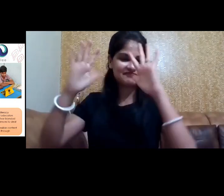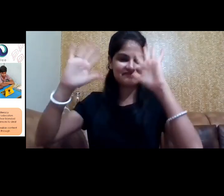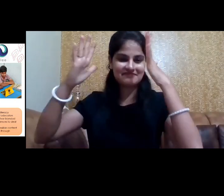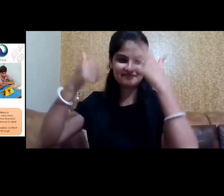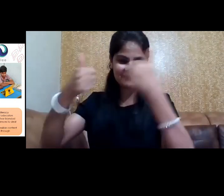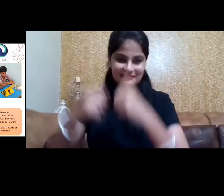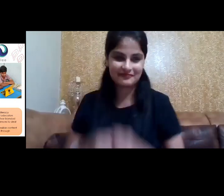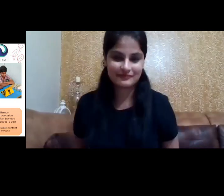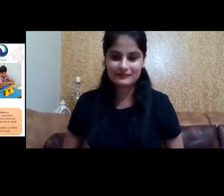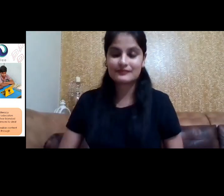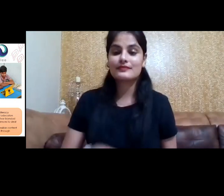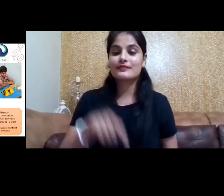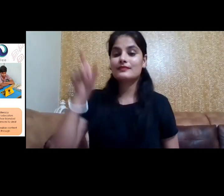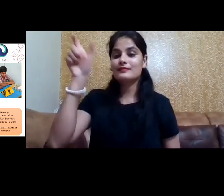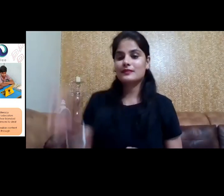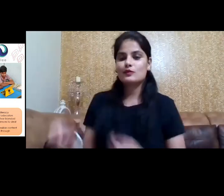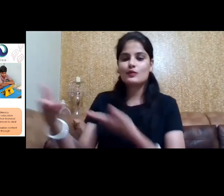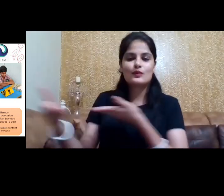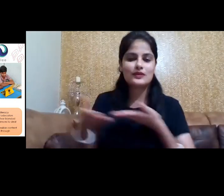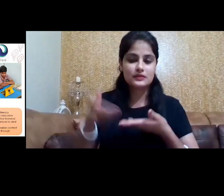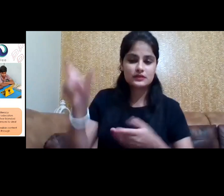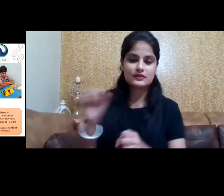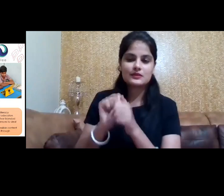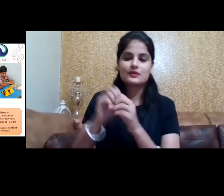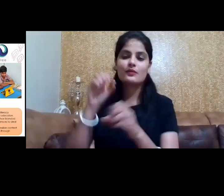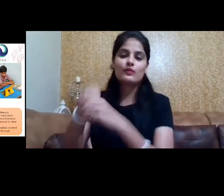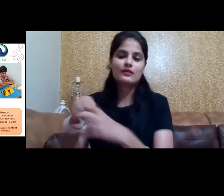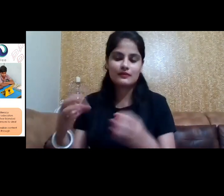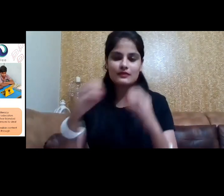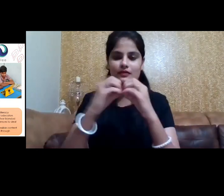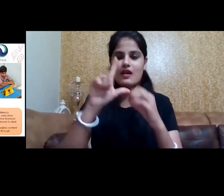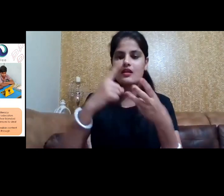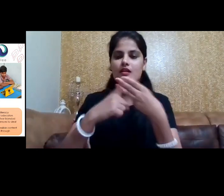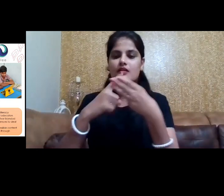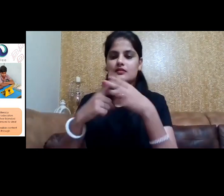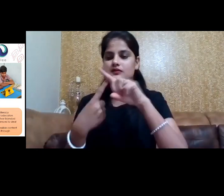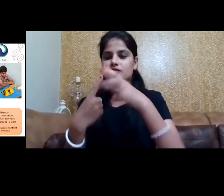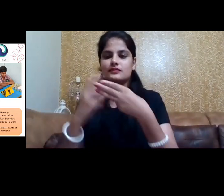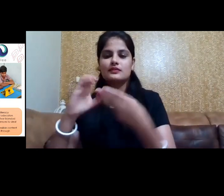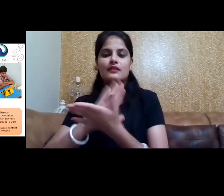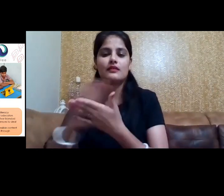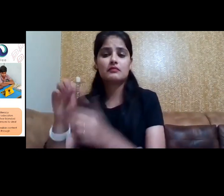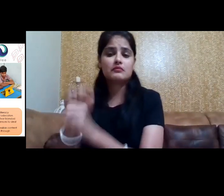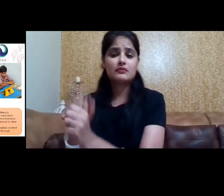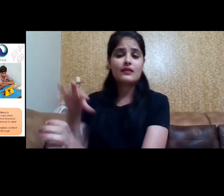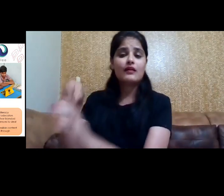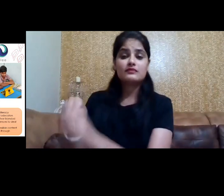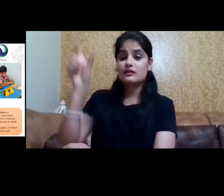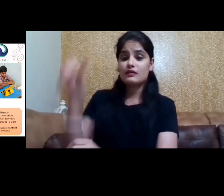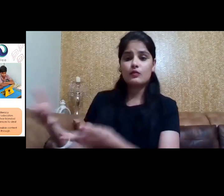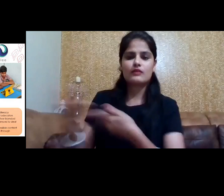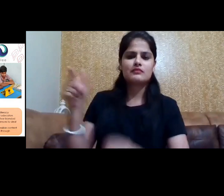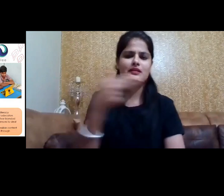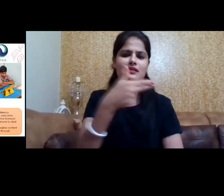Great. Thank you so much. That was a wonderful story. Now I would like to welcome from BleTech, our